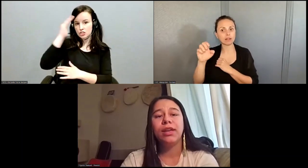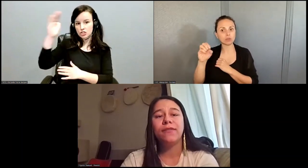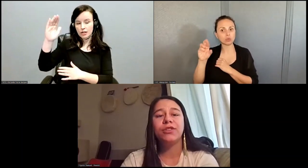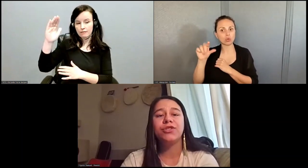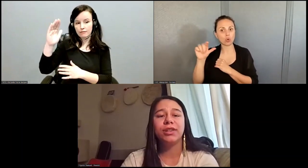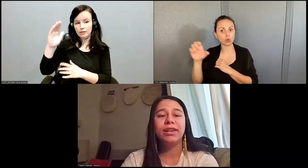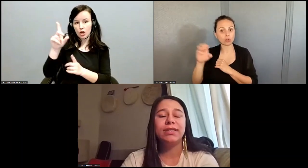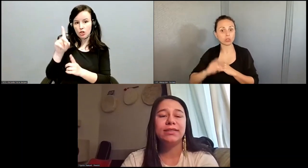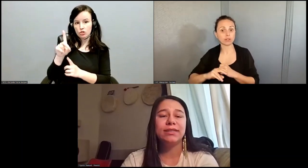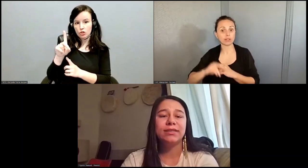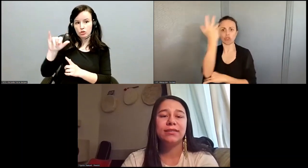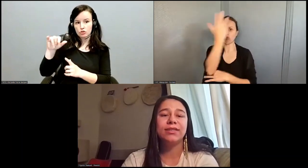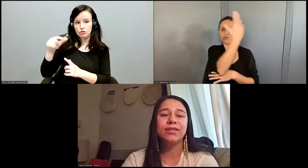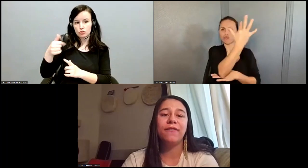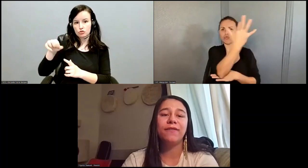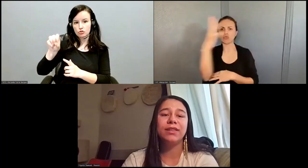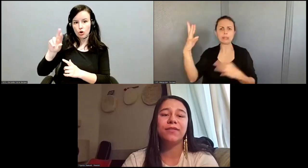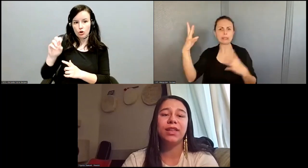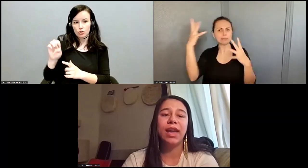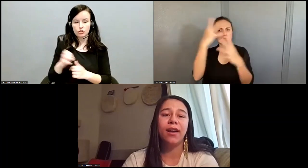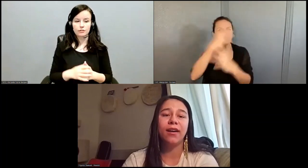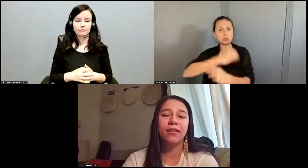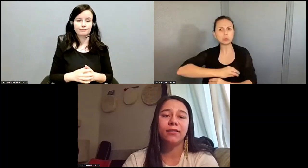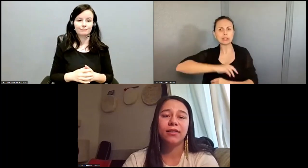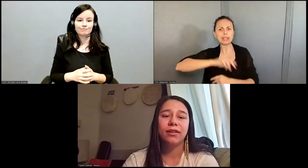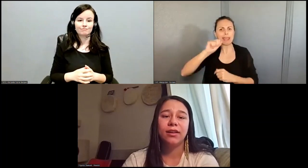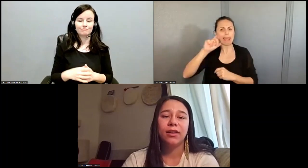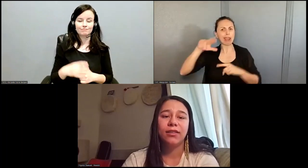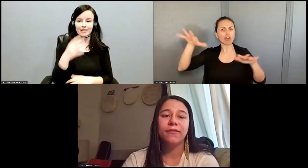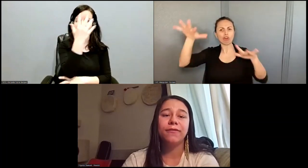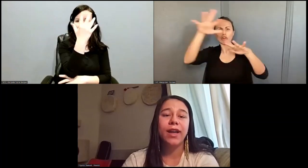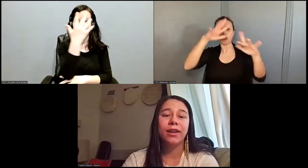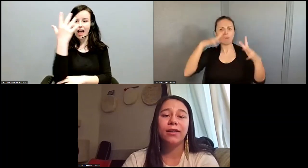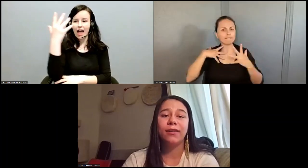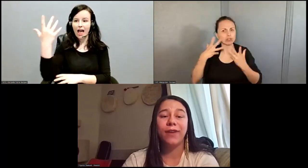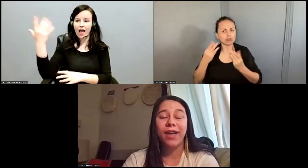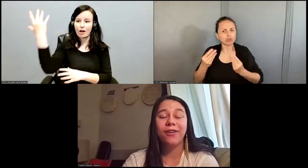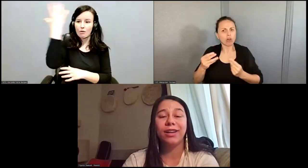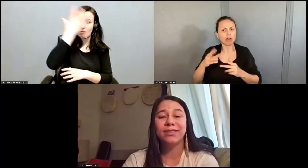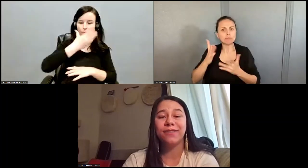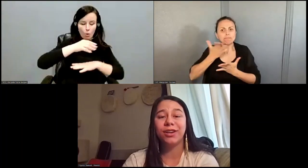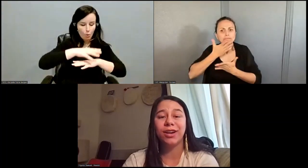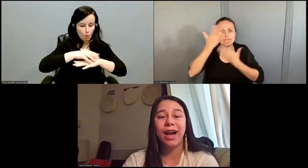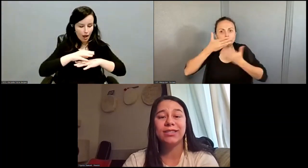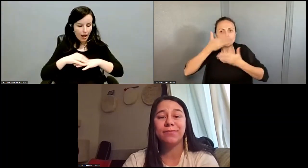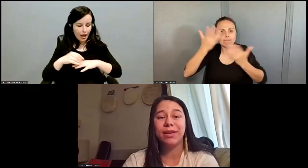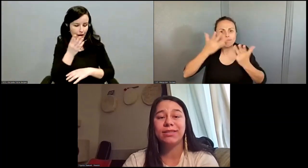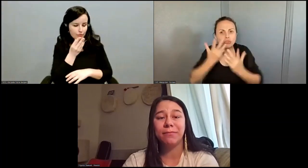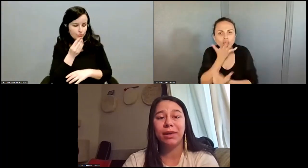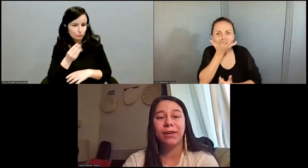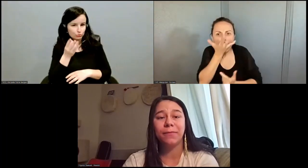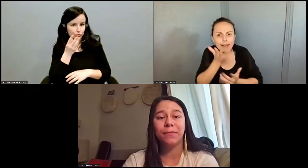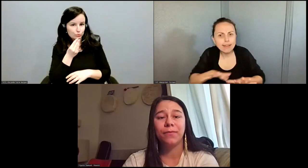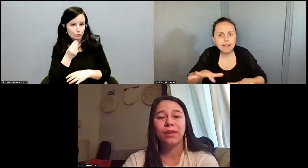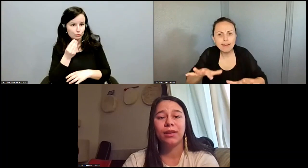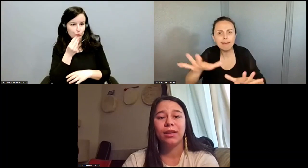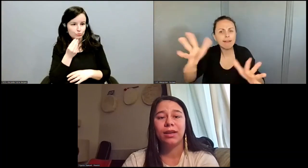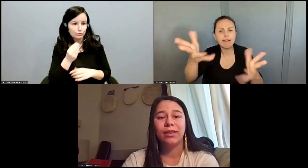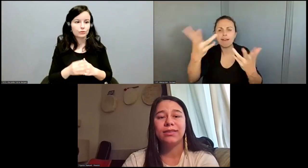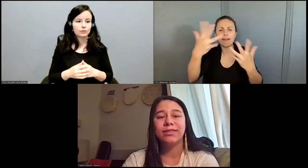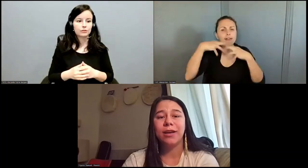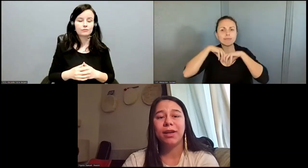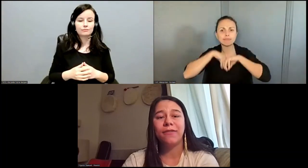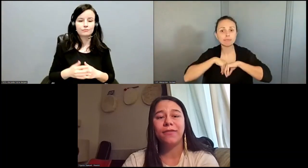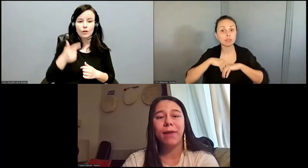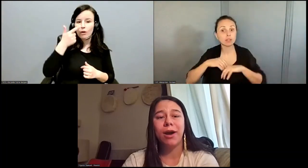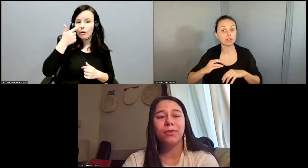The beauty of the trees, the softness of the air, the fragrance of the grass speaks to me.